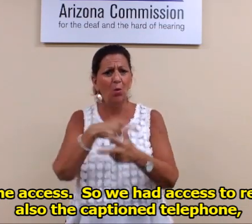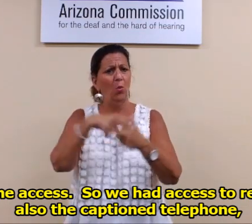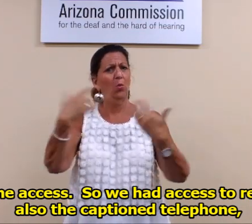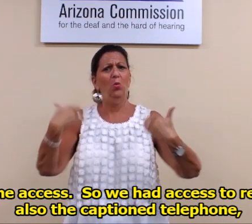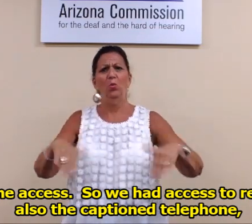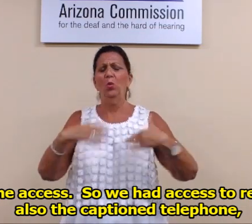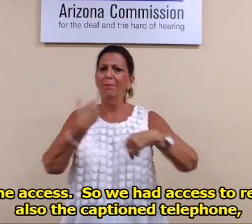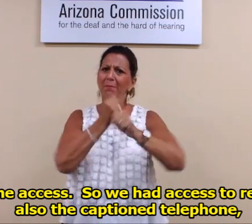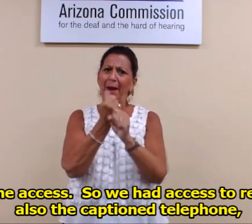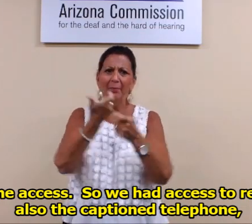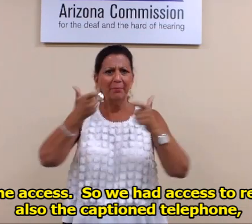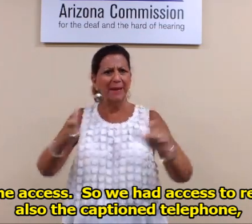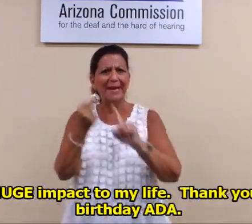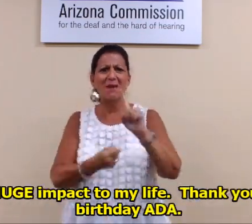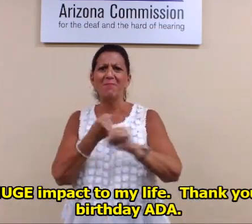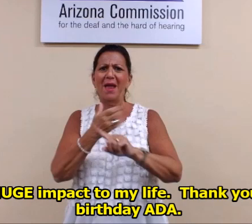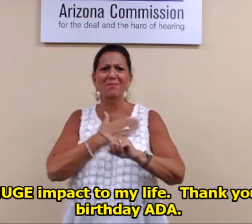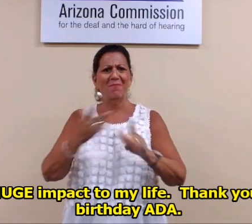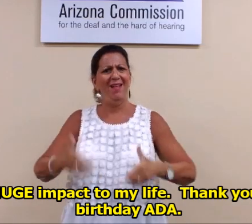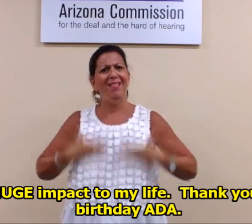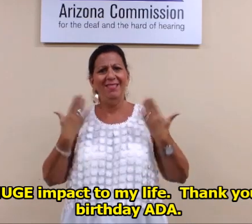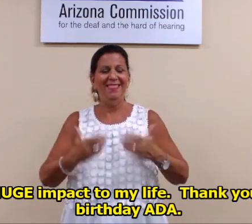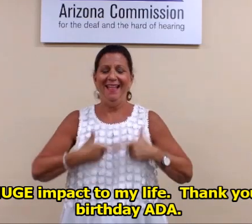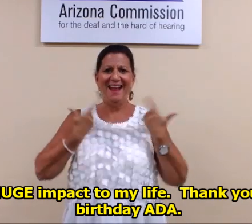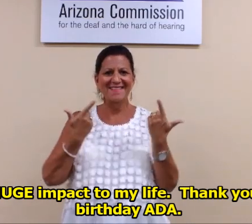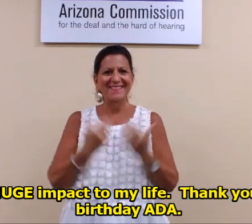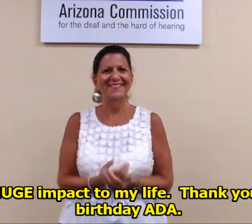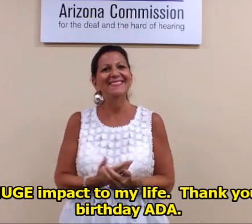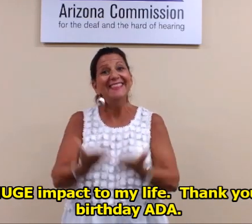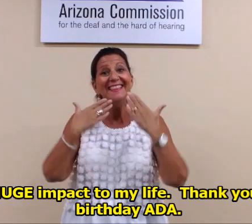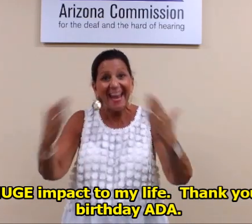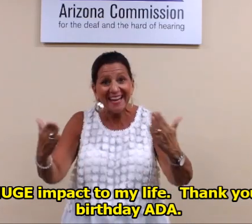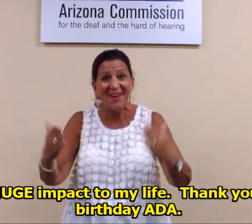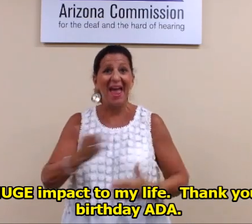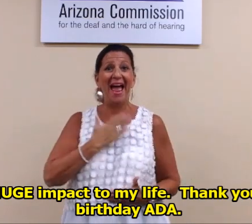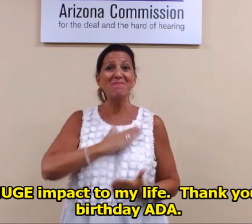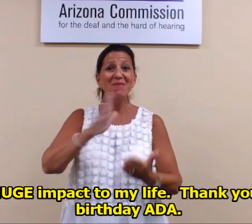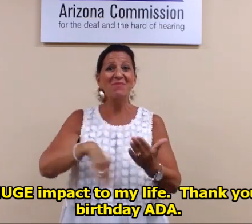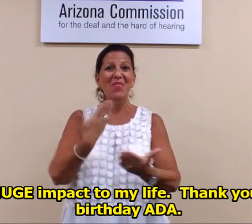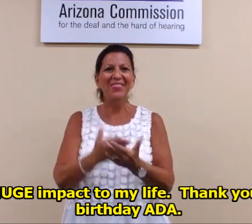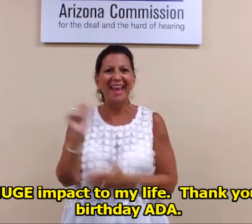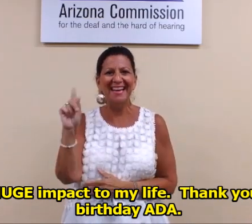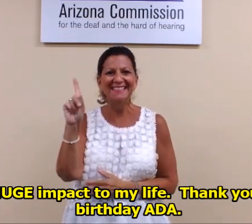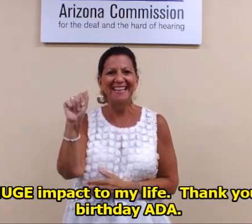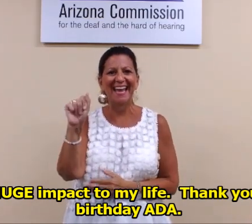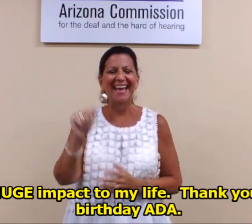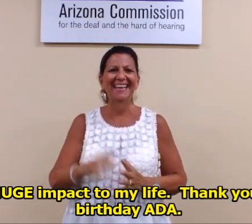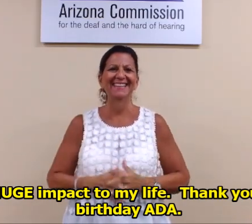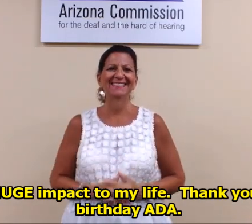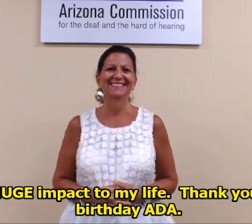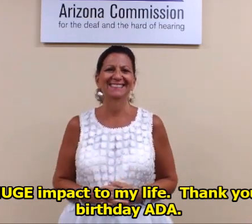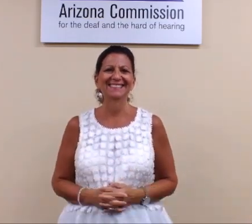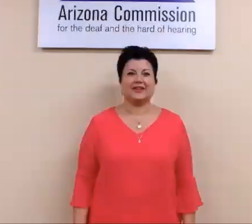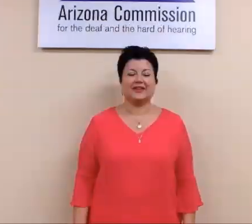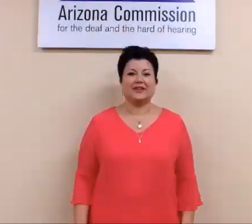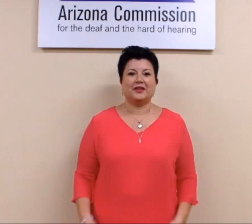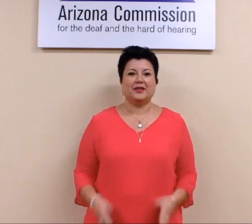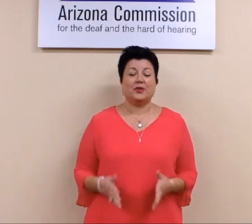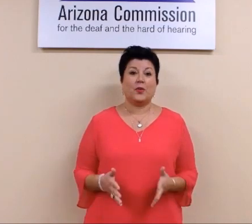also the caption telephone. It made a huge impact to my life. Thank you and happy birthday, ADA.